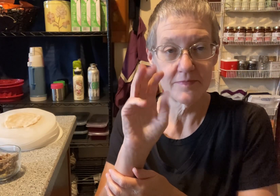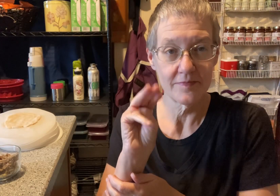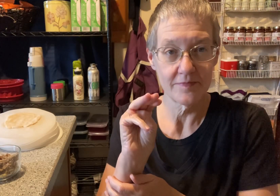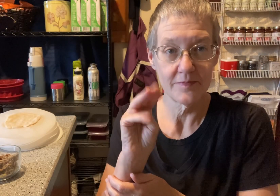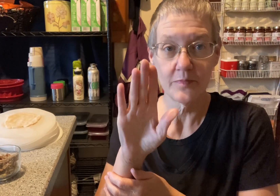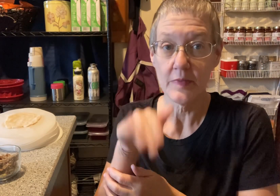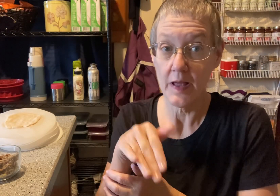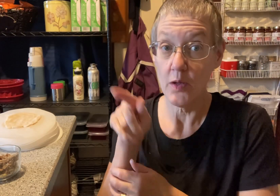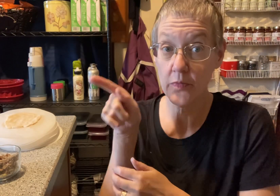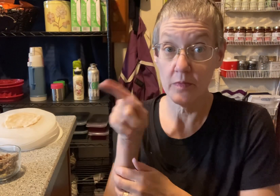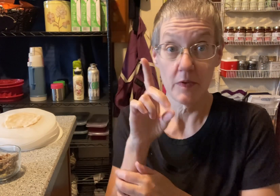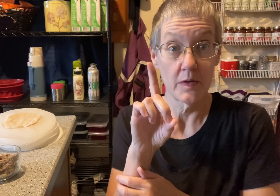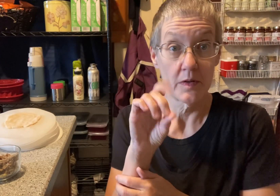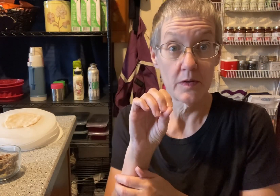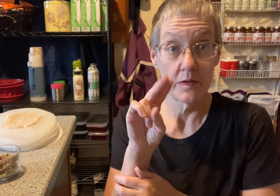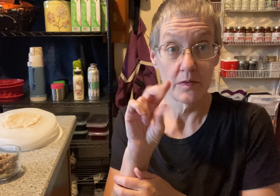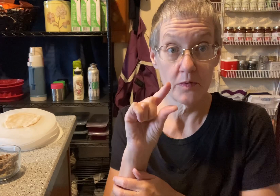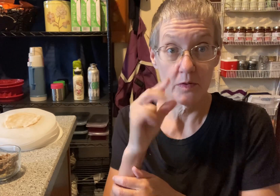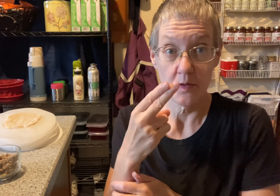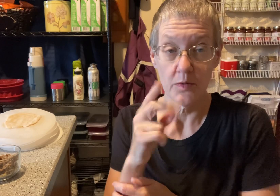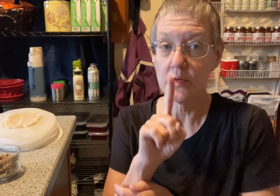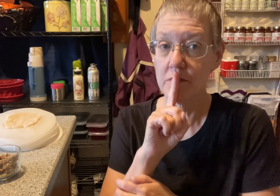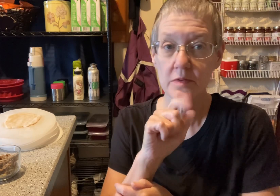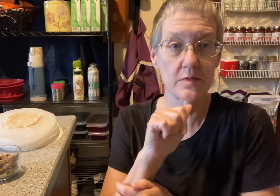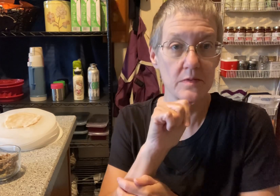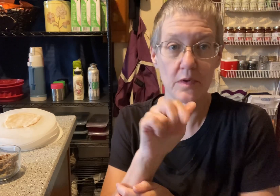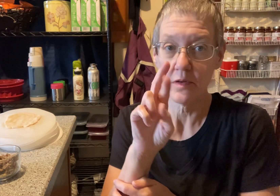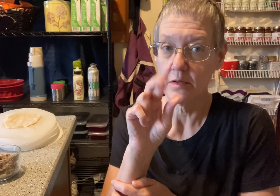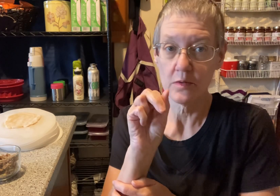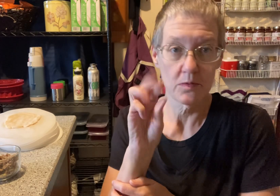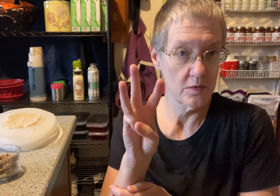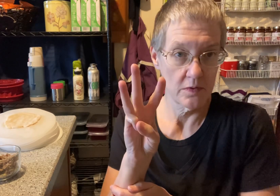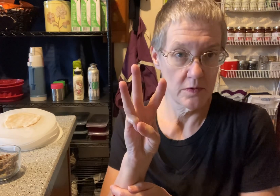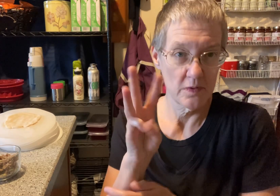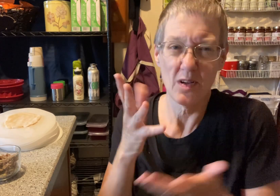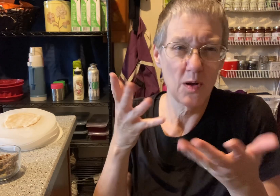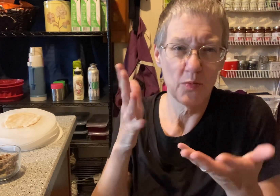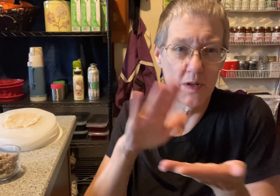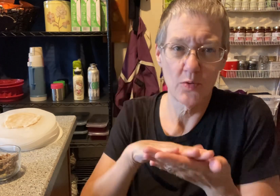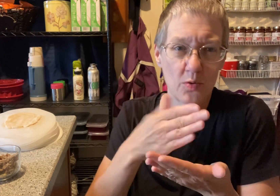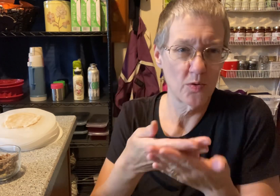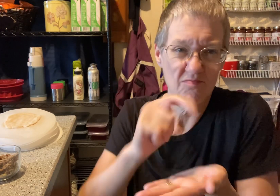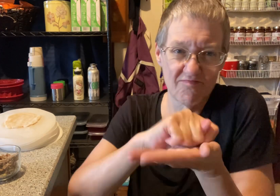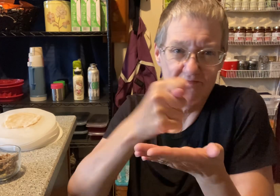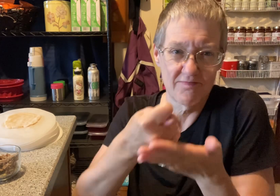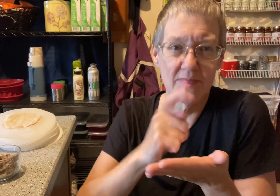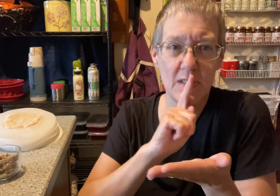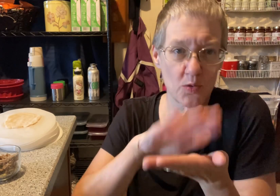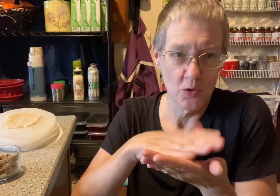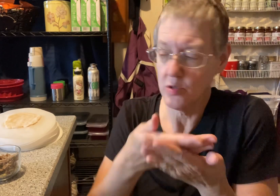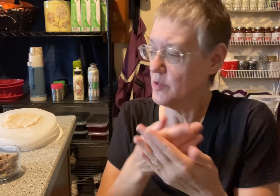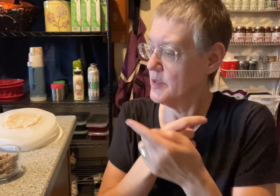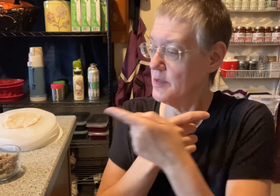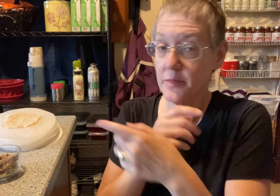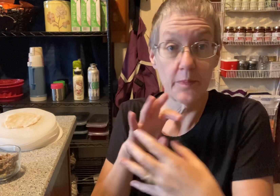Now I plan to steam them. But remember, this dough isn't raw. It's already been cooked. These tortillas are